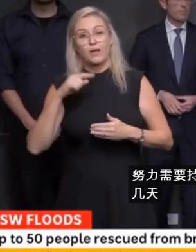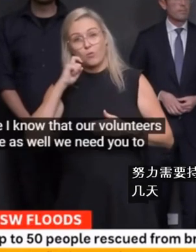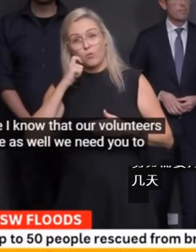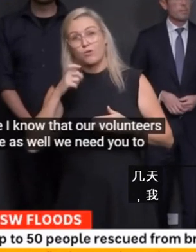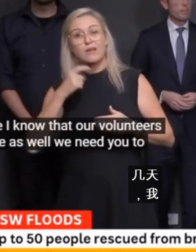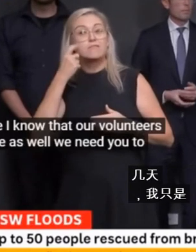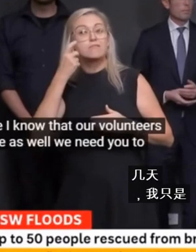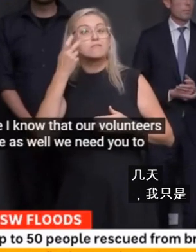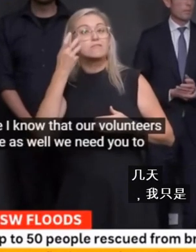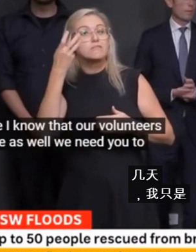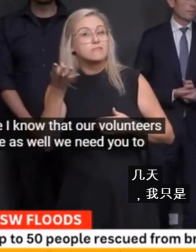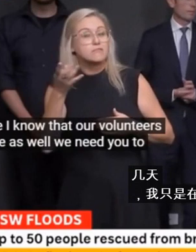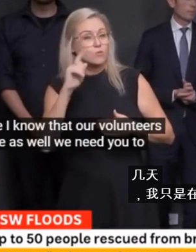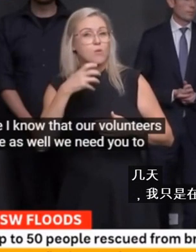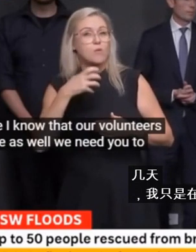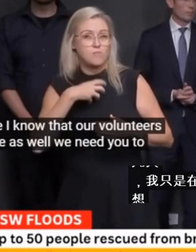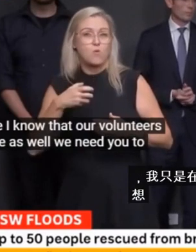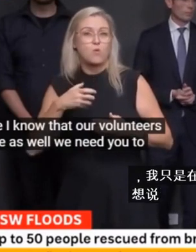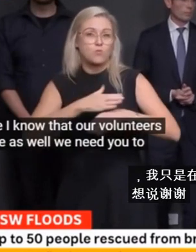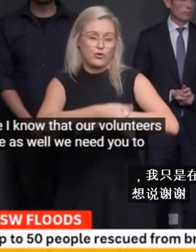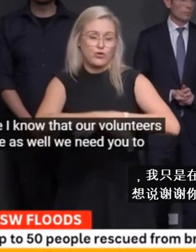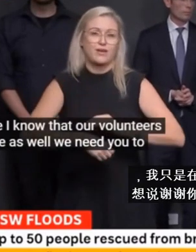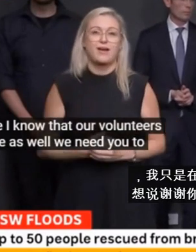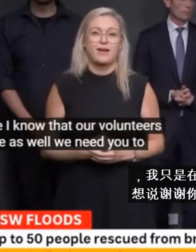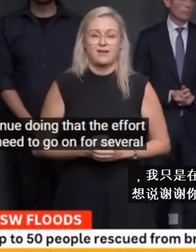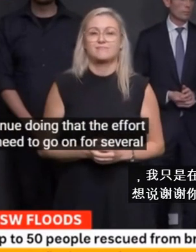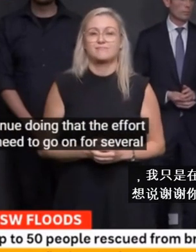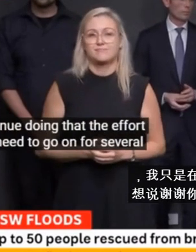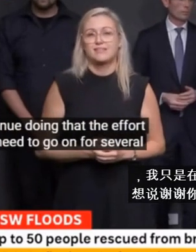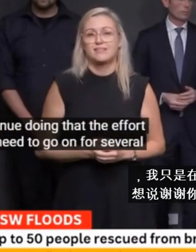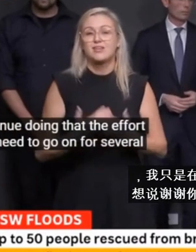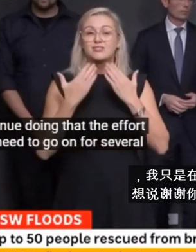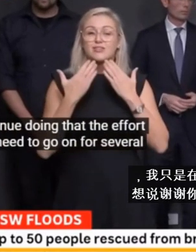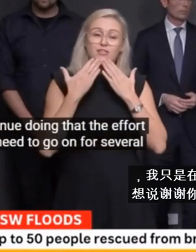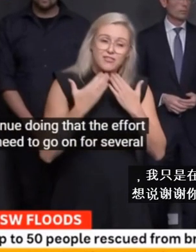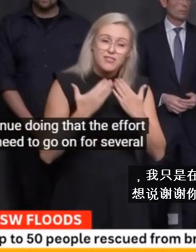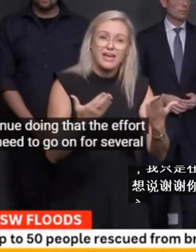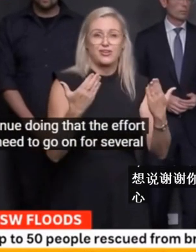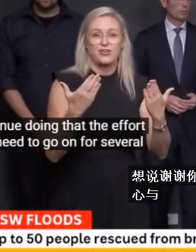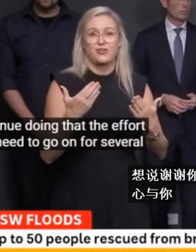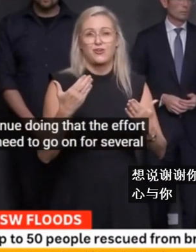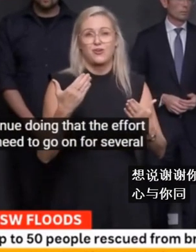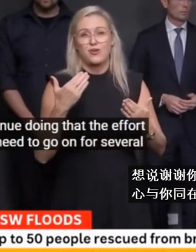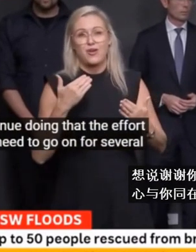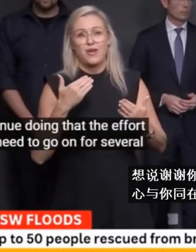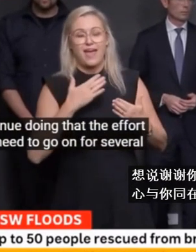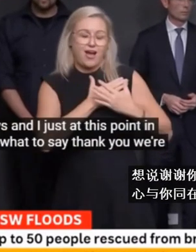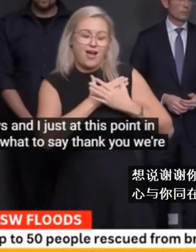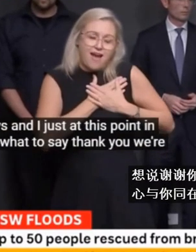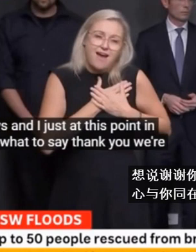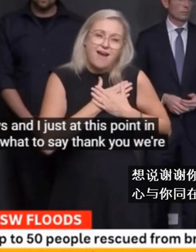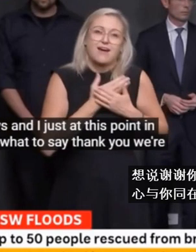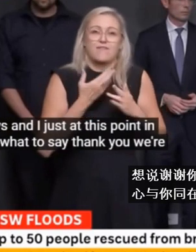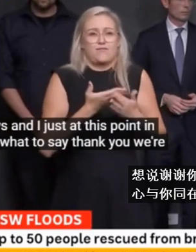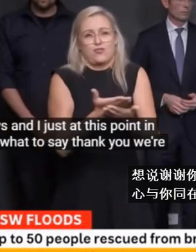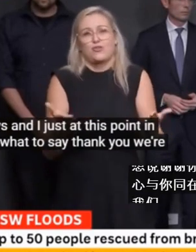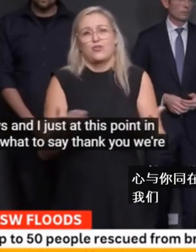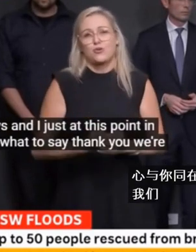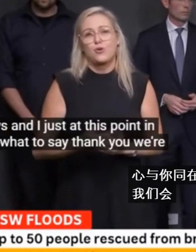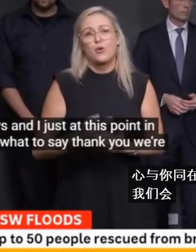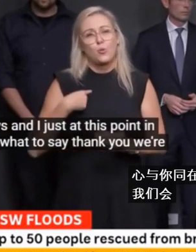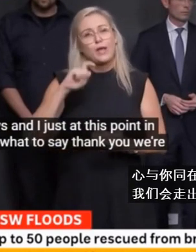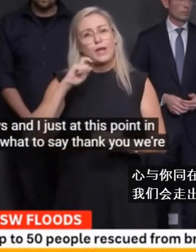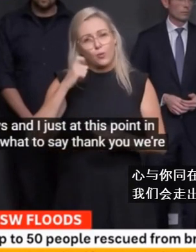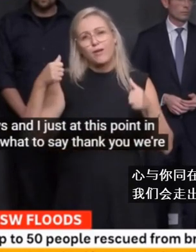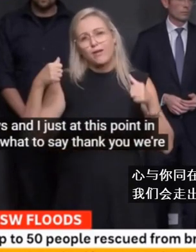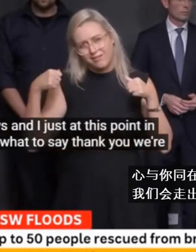days. And I just at this point in time want to say thank you. We're thinking of you. My heart is with you. We will get through